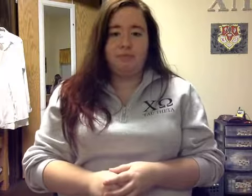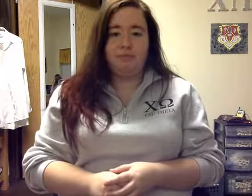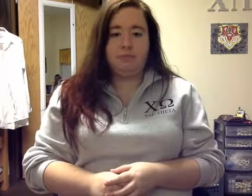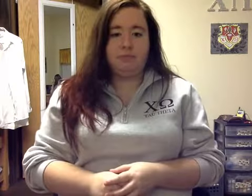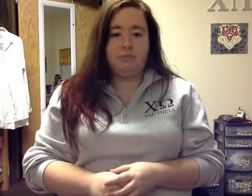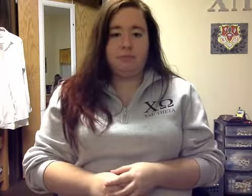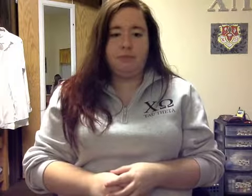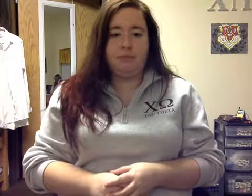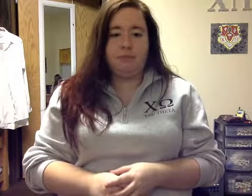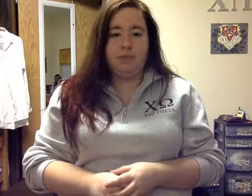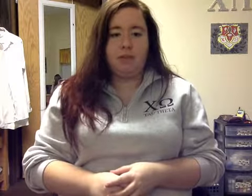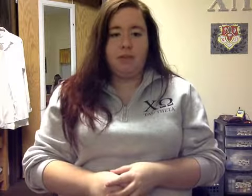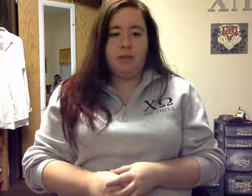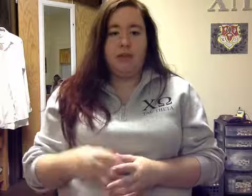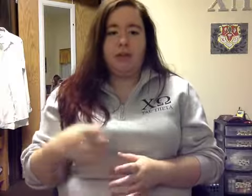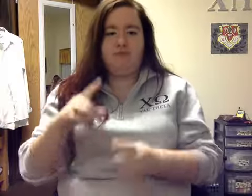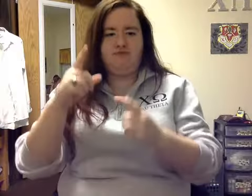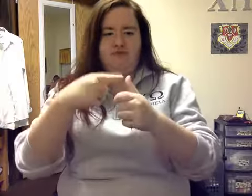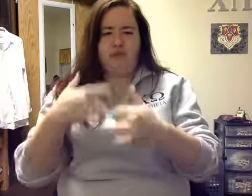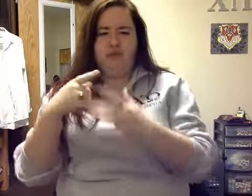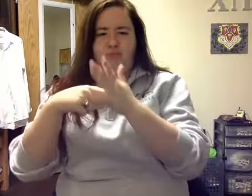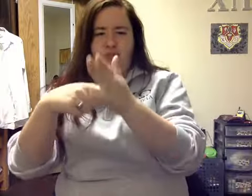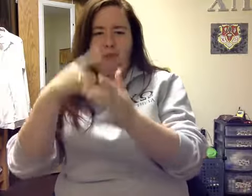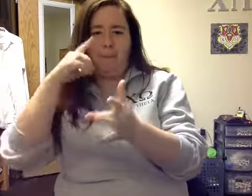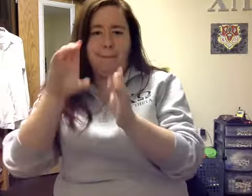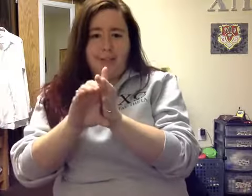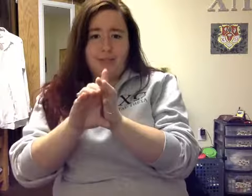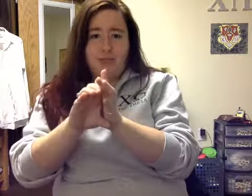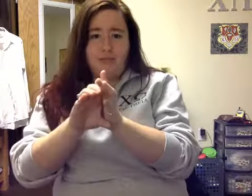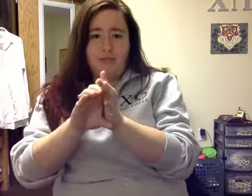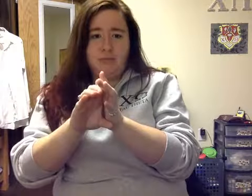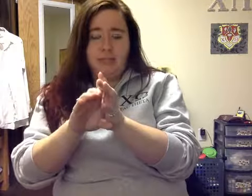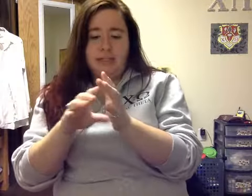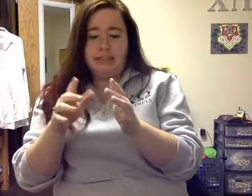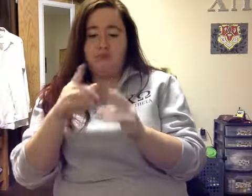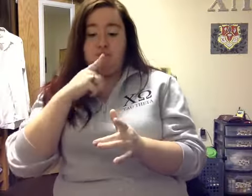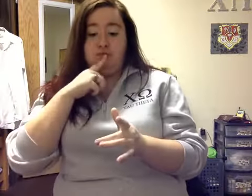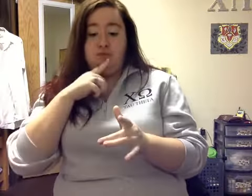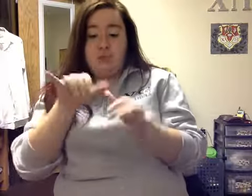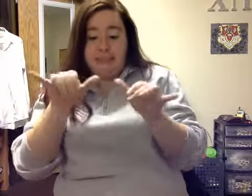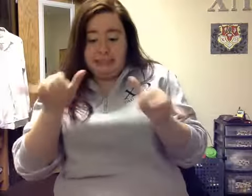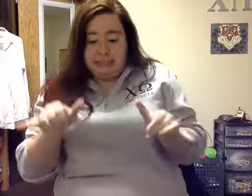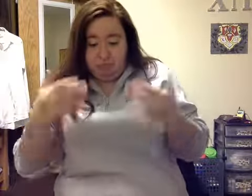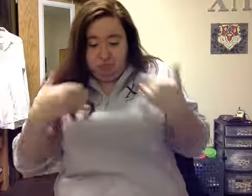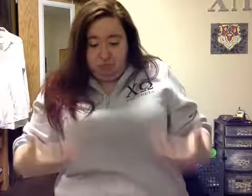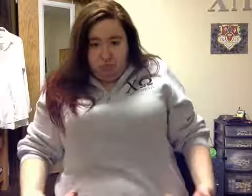going to start with, I want to show you a small diagram. Actually, it's to scale of the digestive tract. And we're going to start